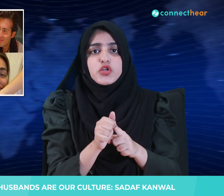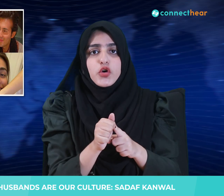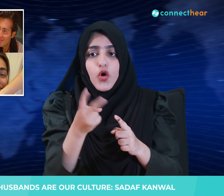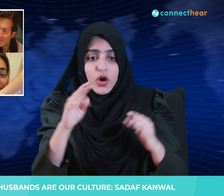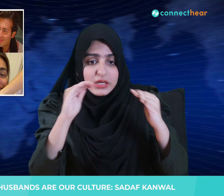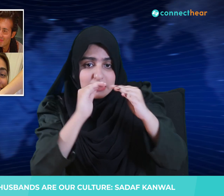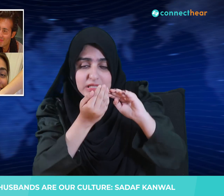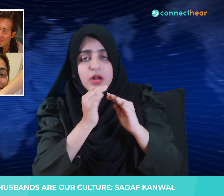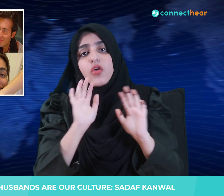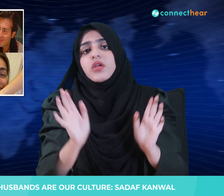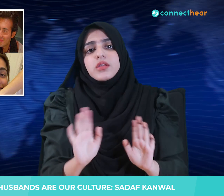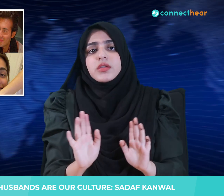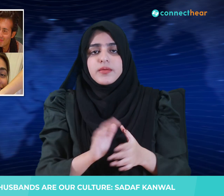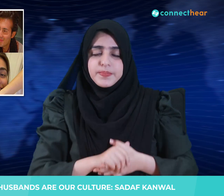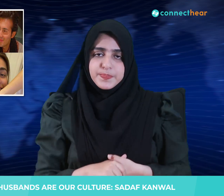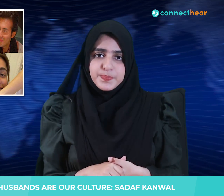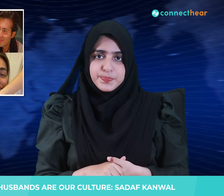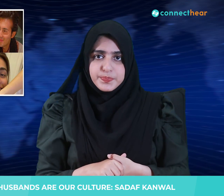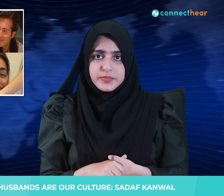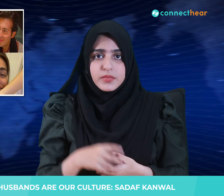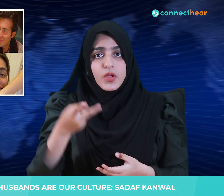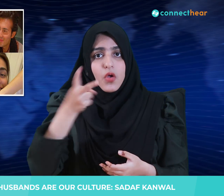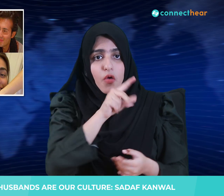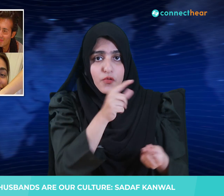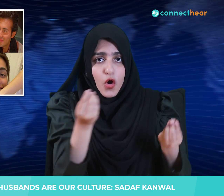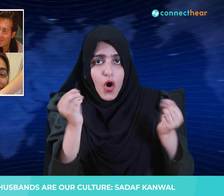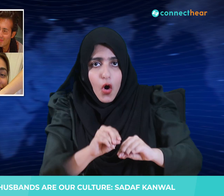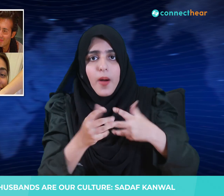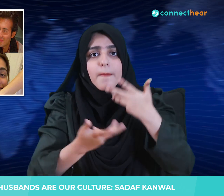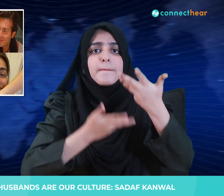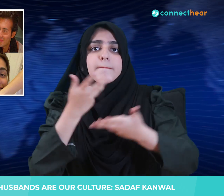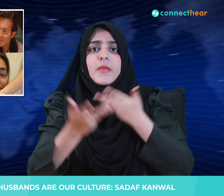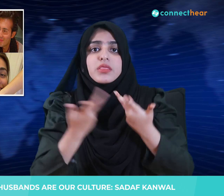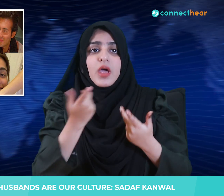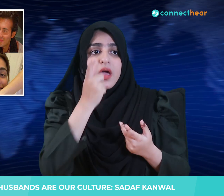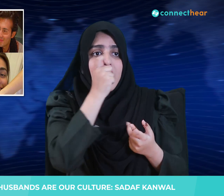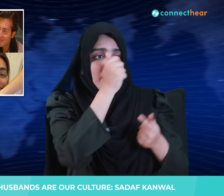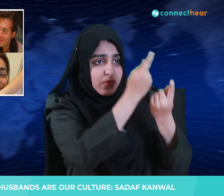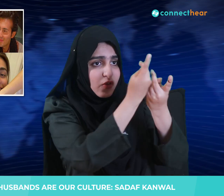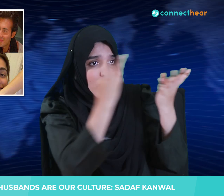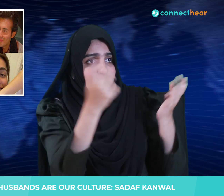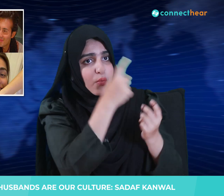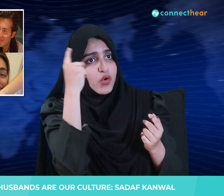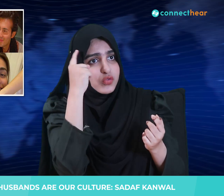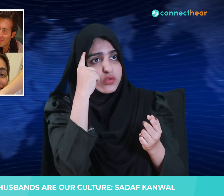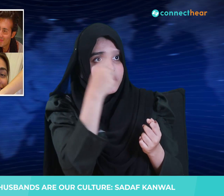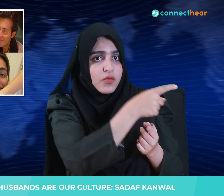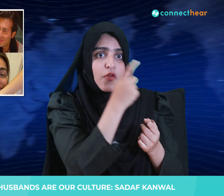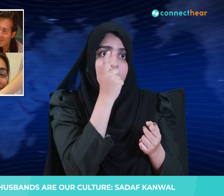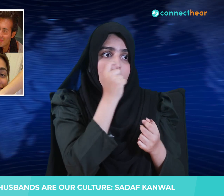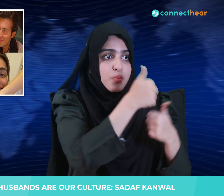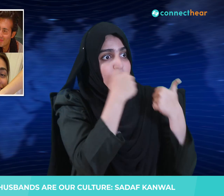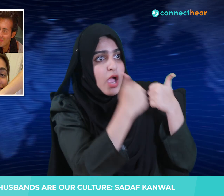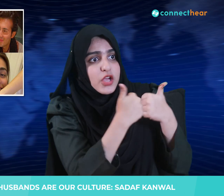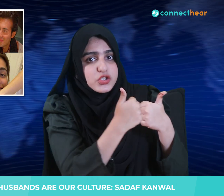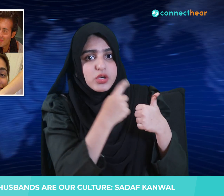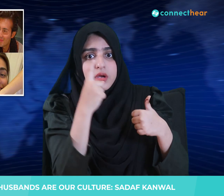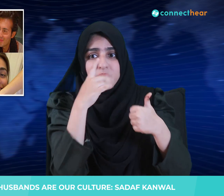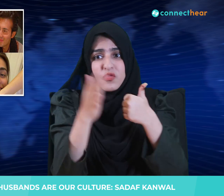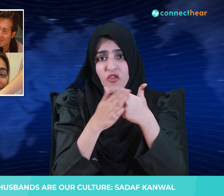space and their level, that's equality to me." He added further, "Some men think they are exceptional husbands and that their